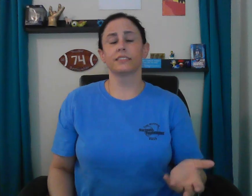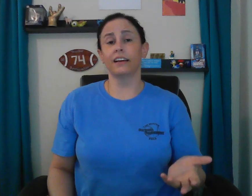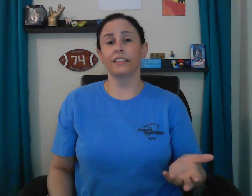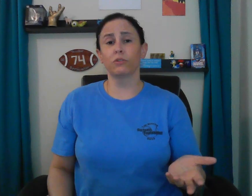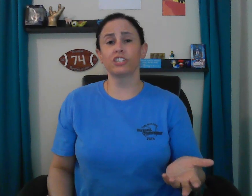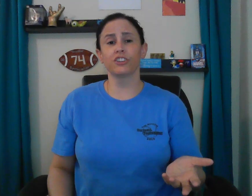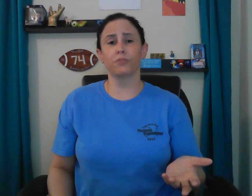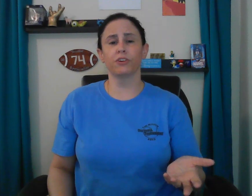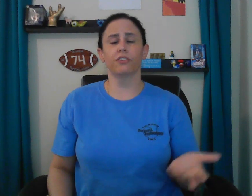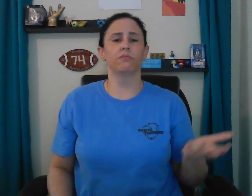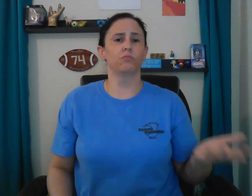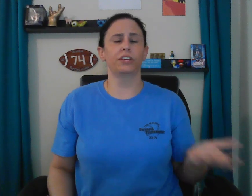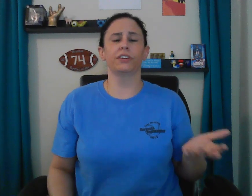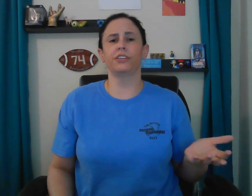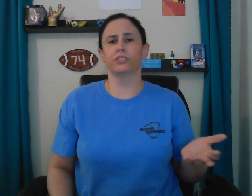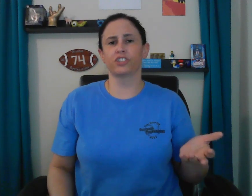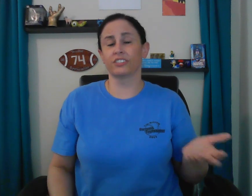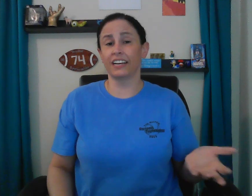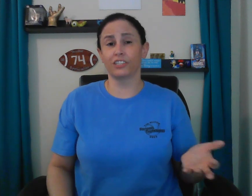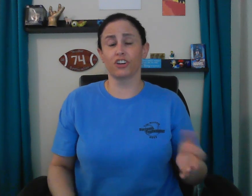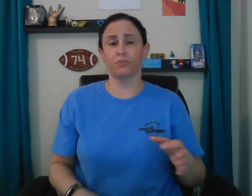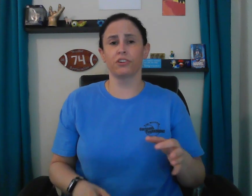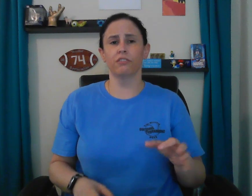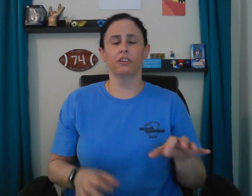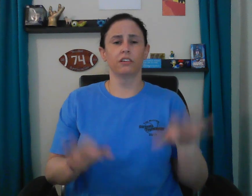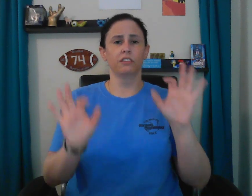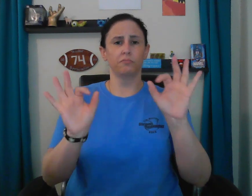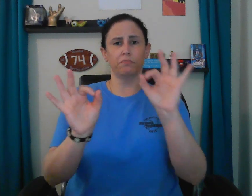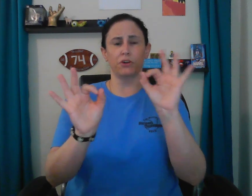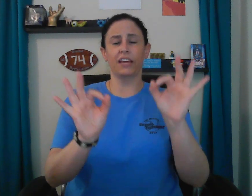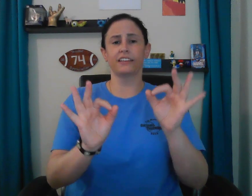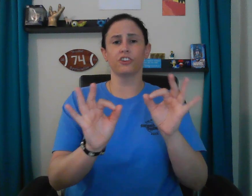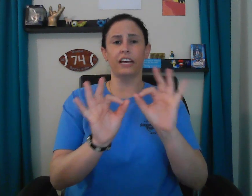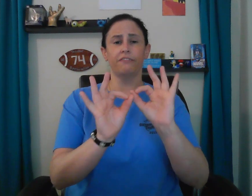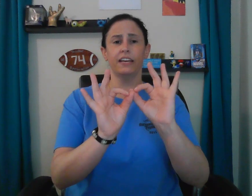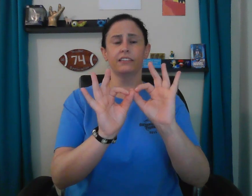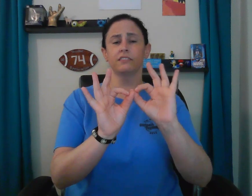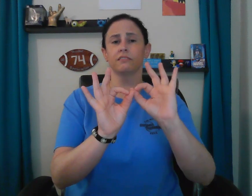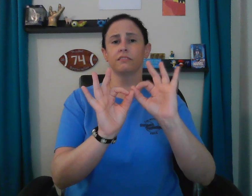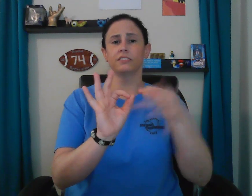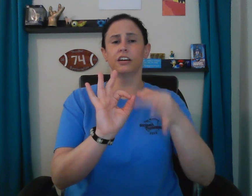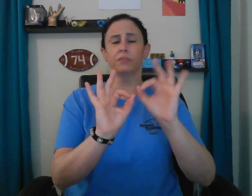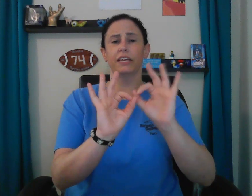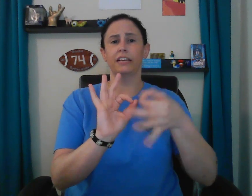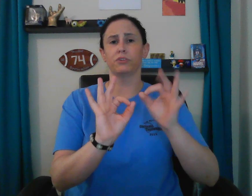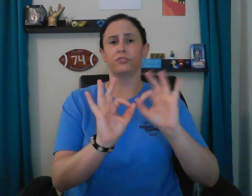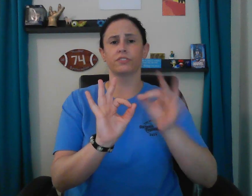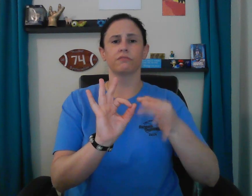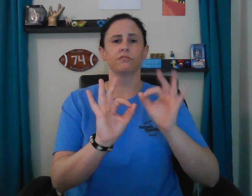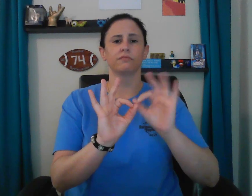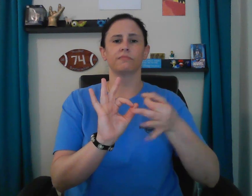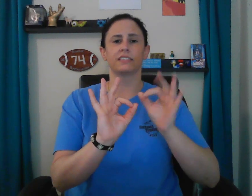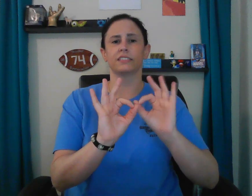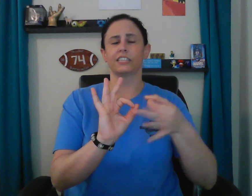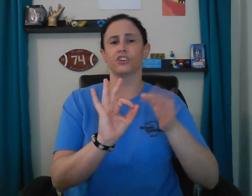Sign language interpreter, what you could do is just sign interpreter. Both hands are F hands, dominant hand moves. This is